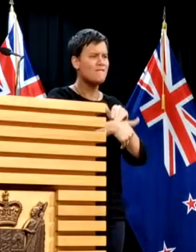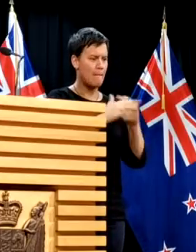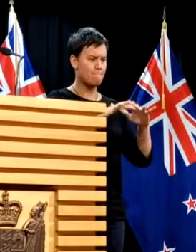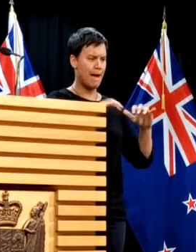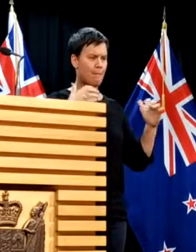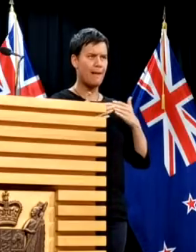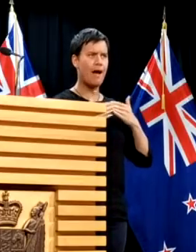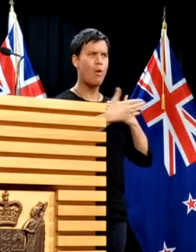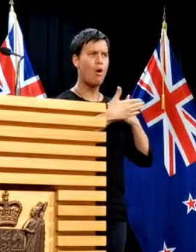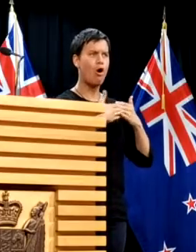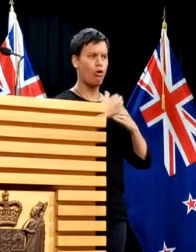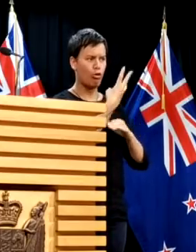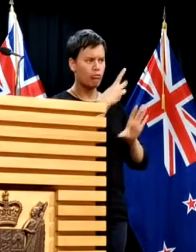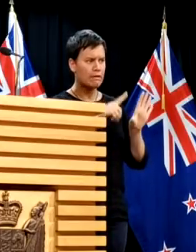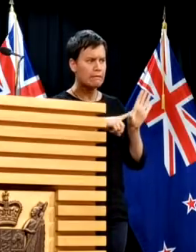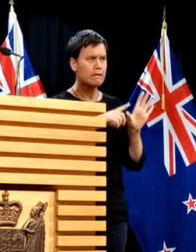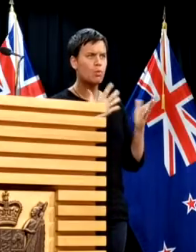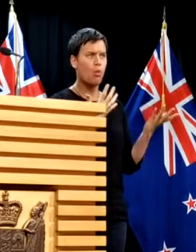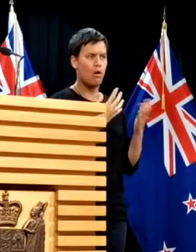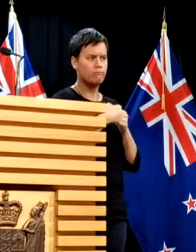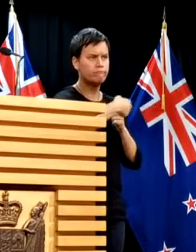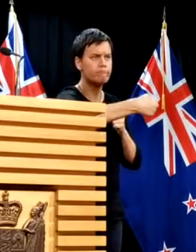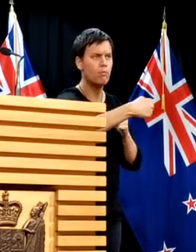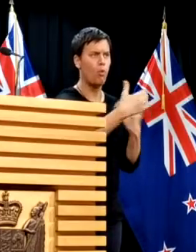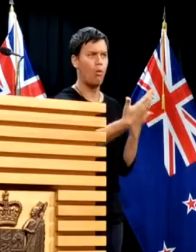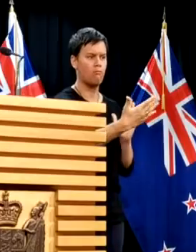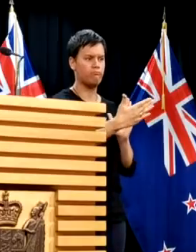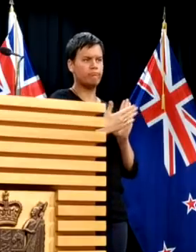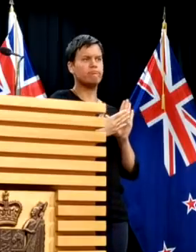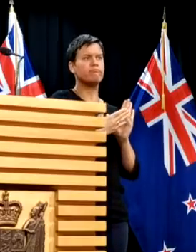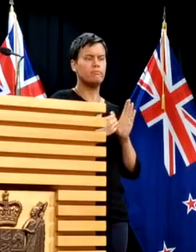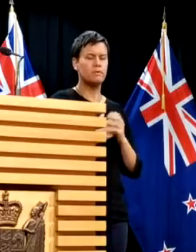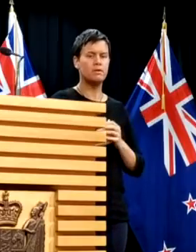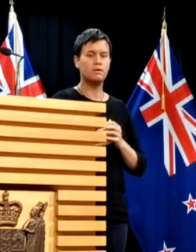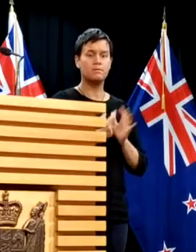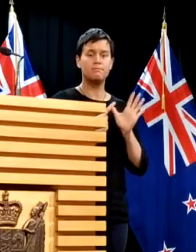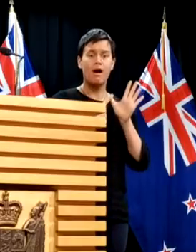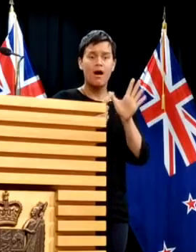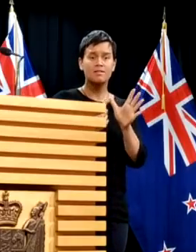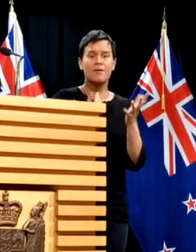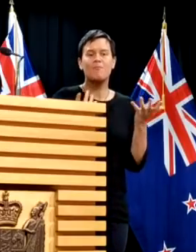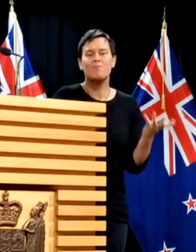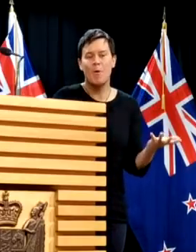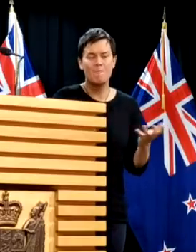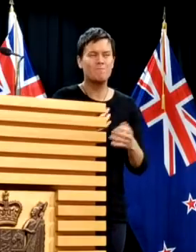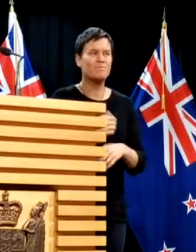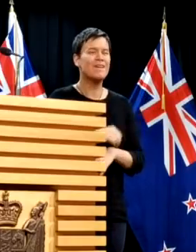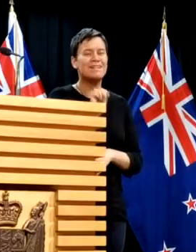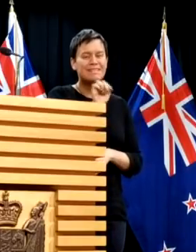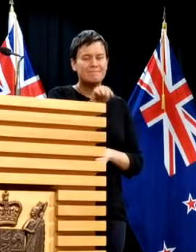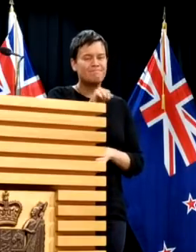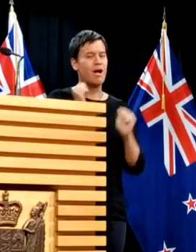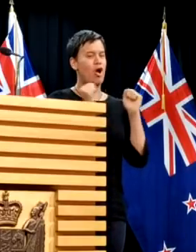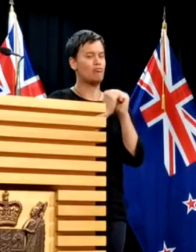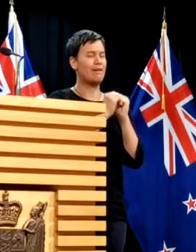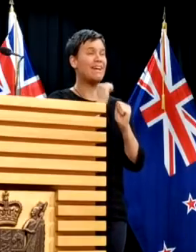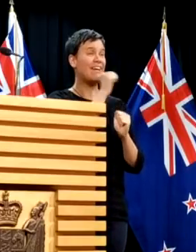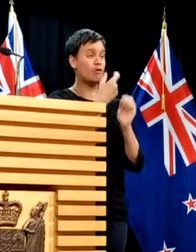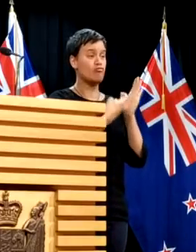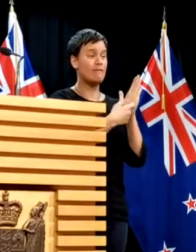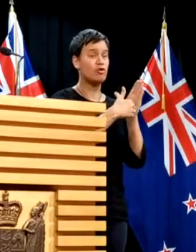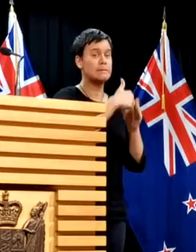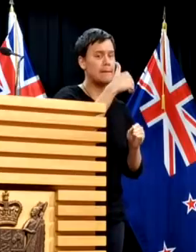is a significant issue where politicians haven't been wanted to be seen to be feathering their own nest in that regard. It